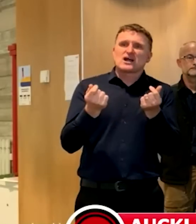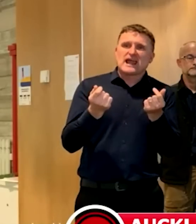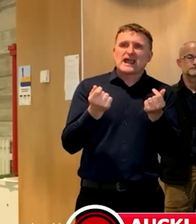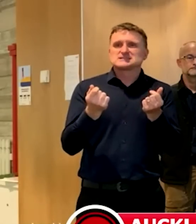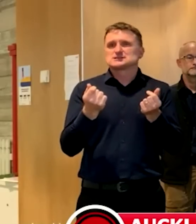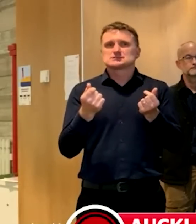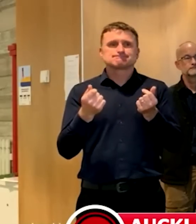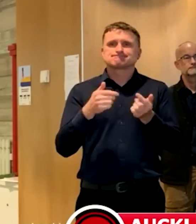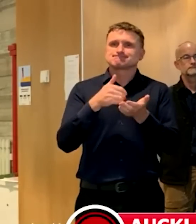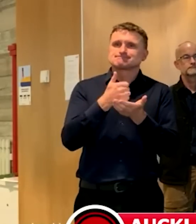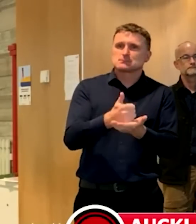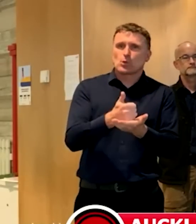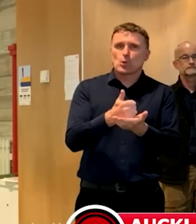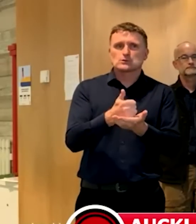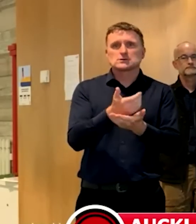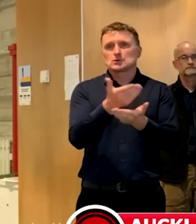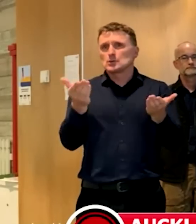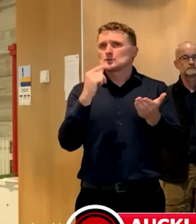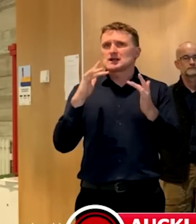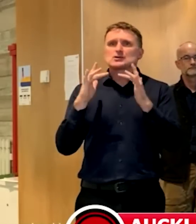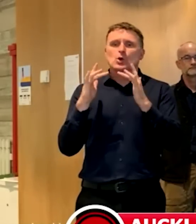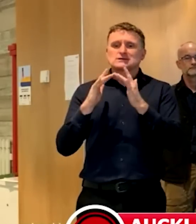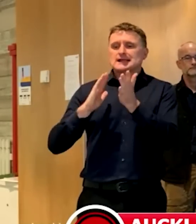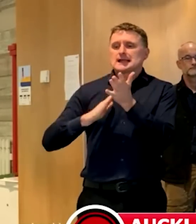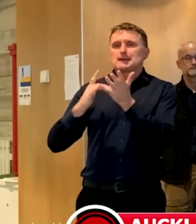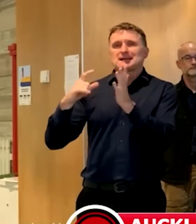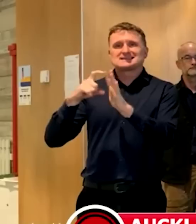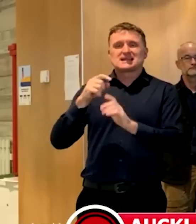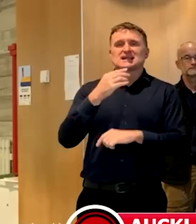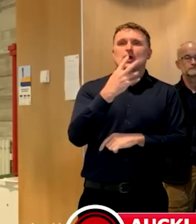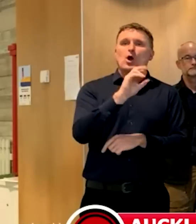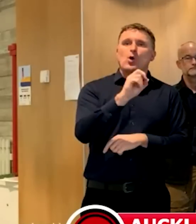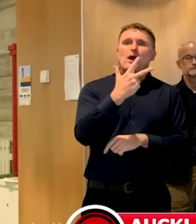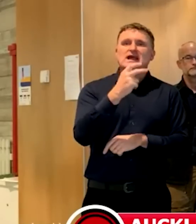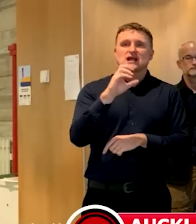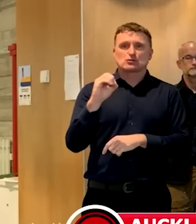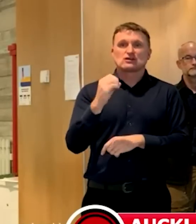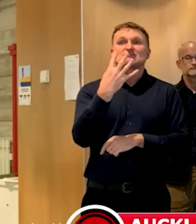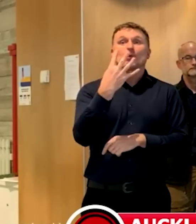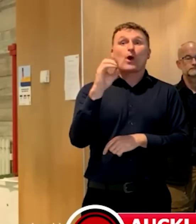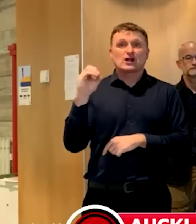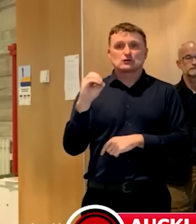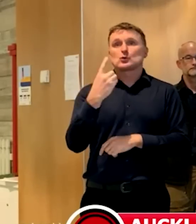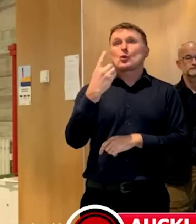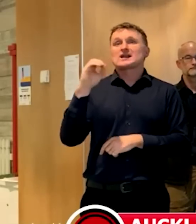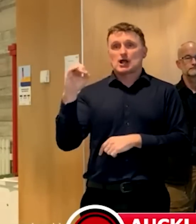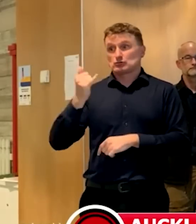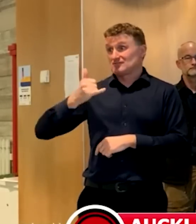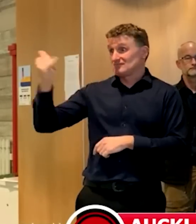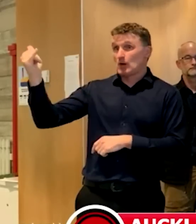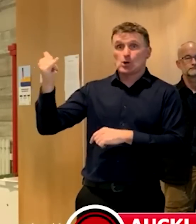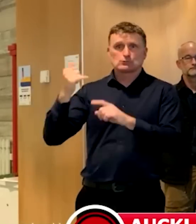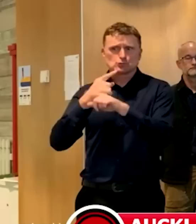welfare assistance, you can contact the Ministry of Social Development on 0800 400 100 about civil